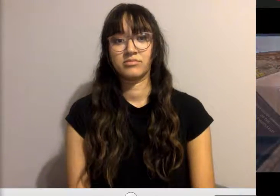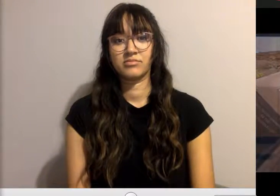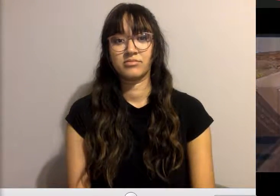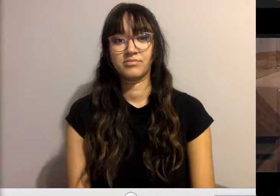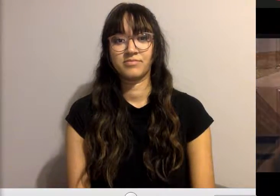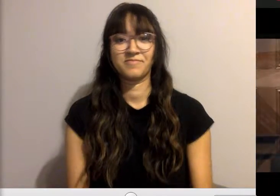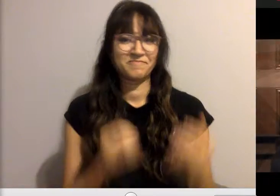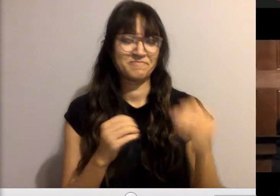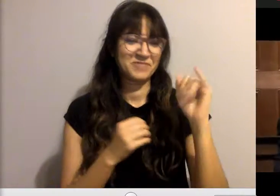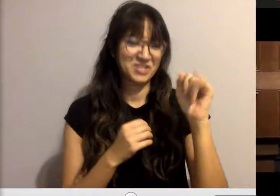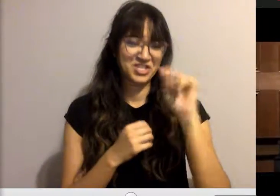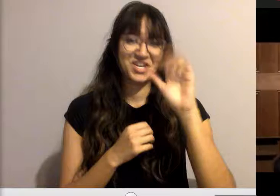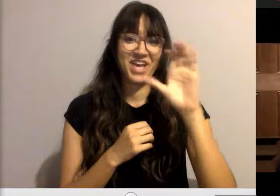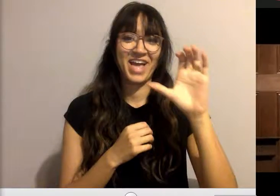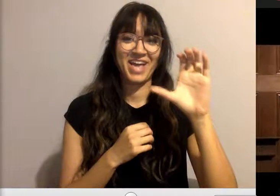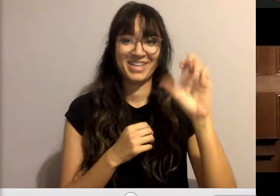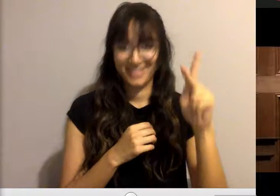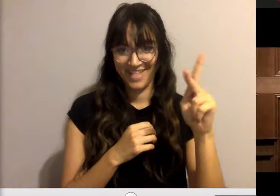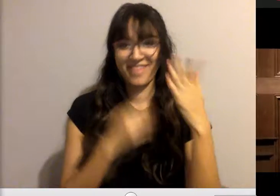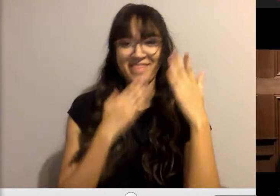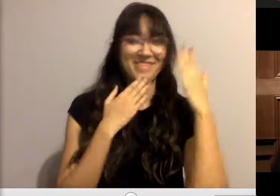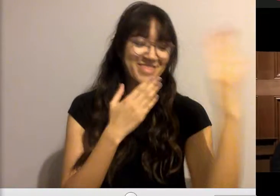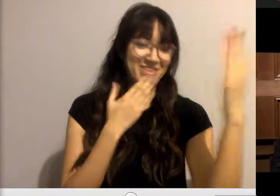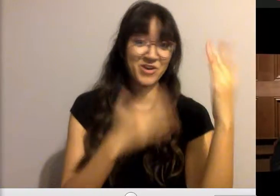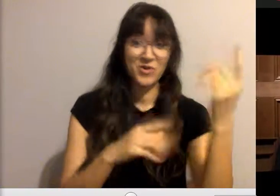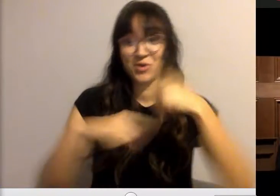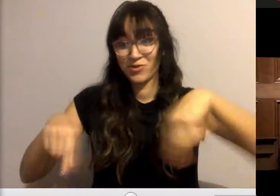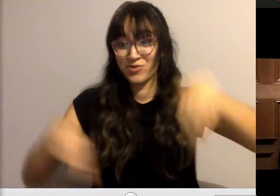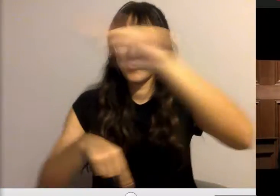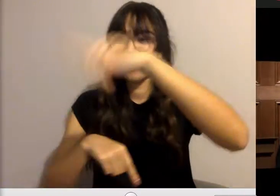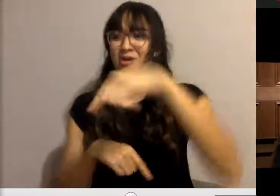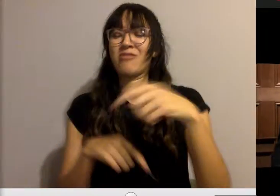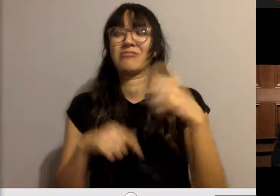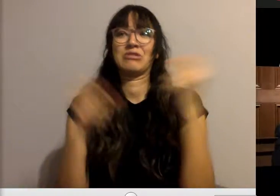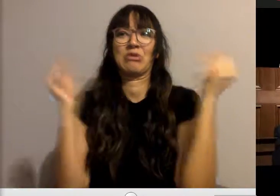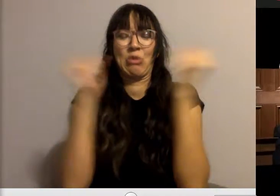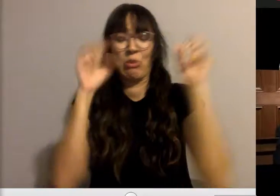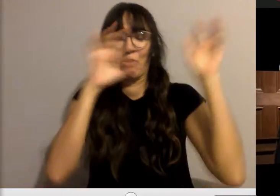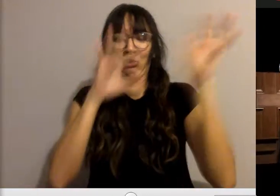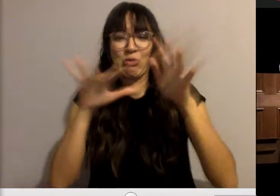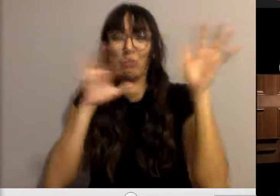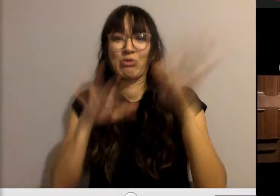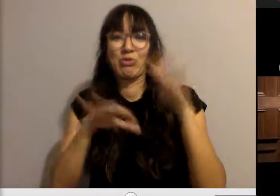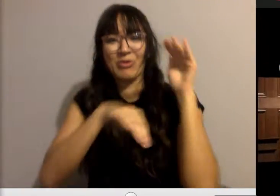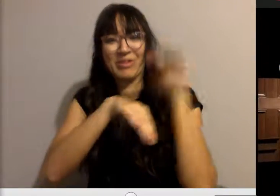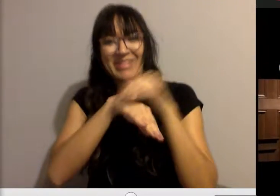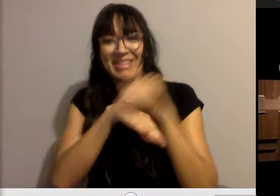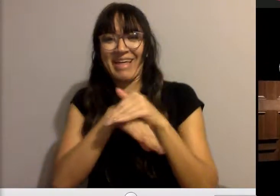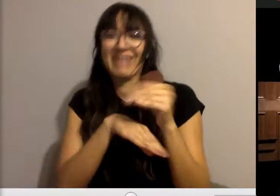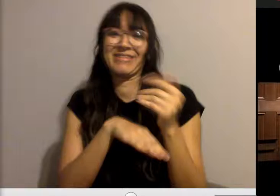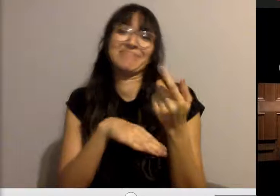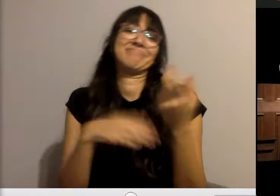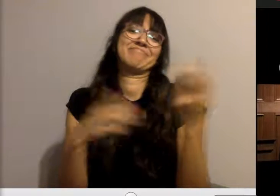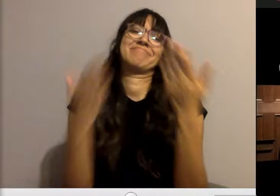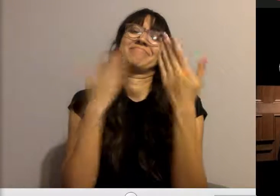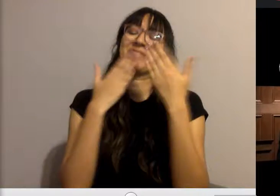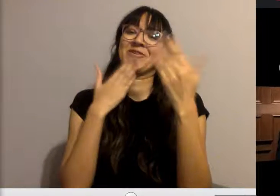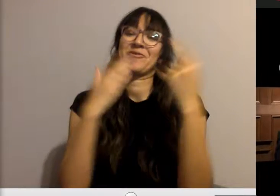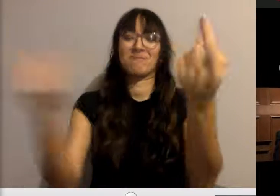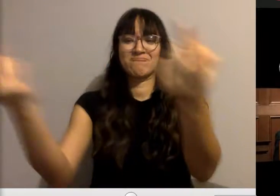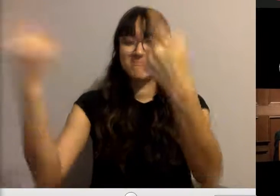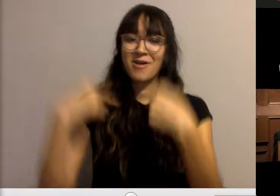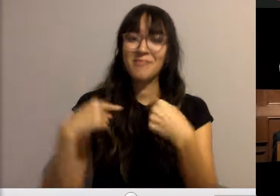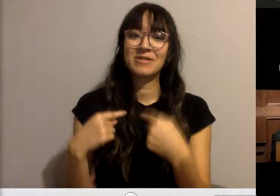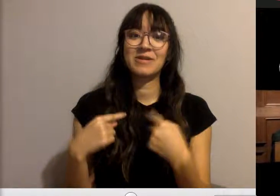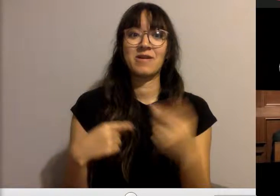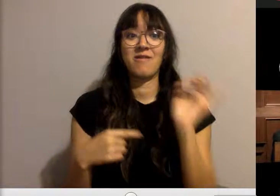Thank you, Jack, and thank you all for coming out on a snowy night. And I would like to thank Jim Sopranos also for making my trip here possible.